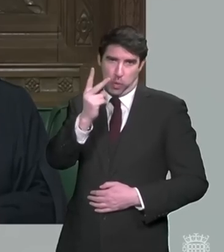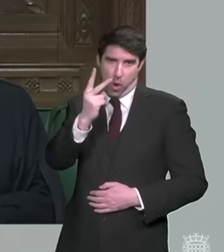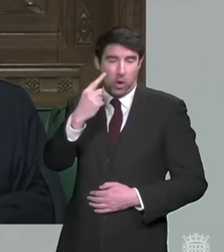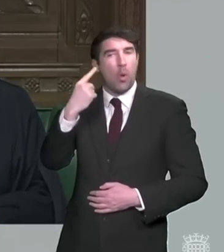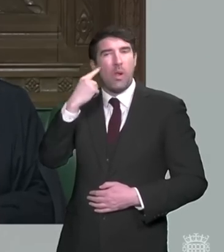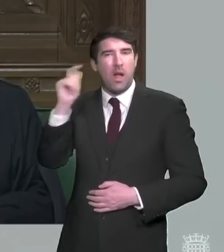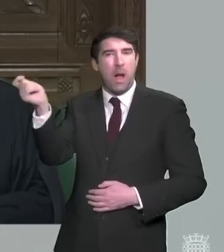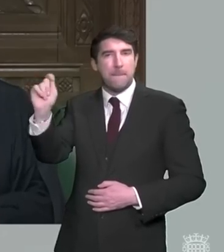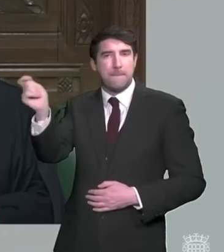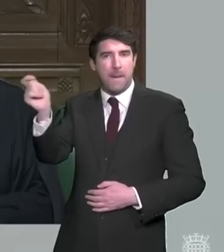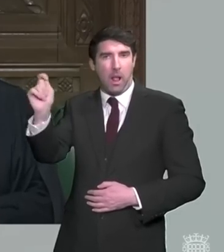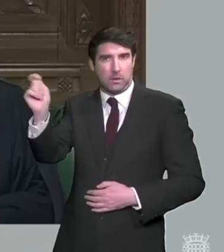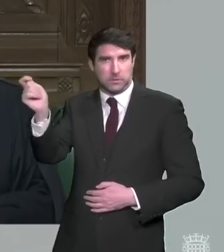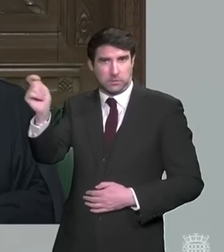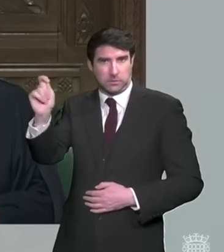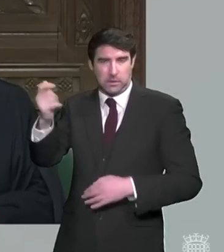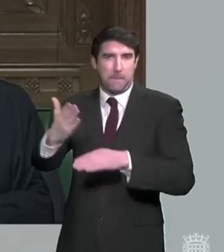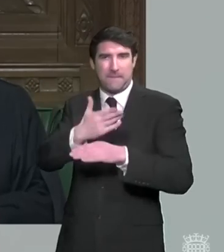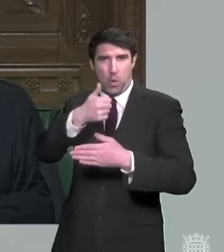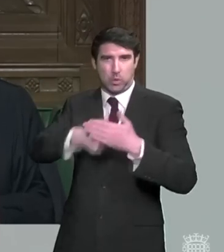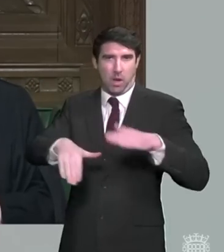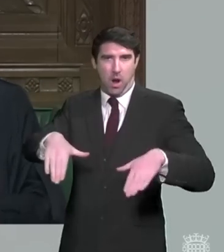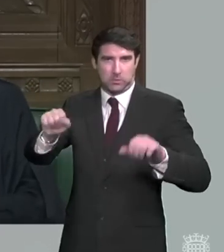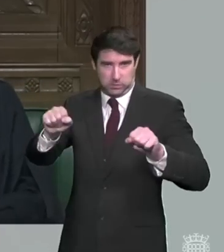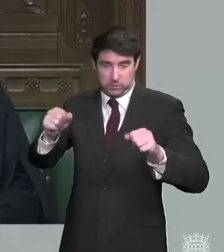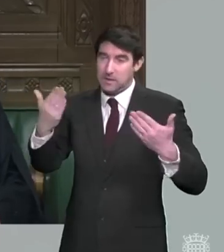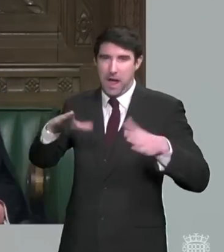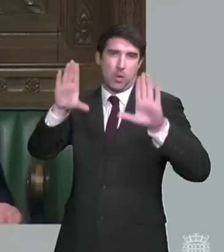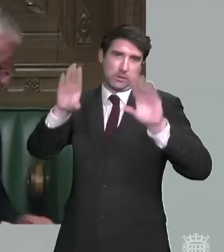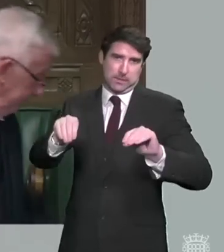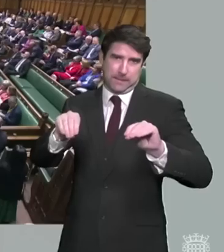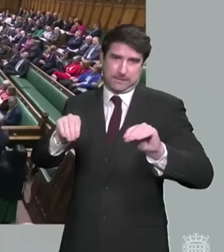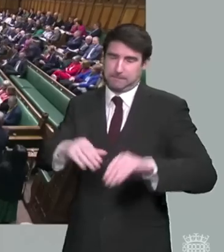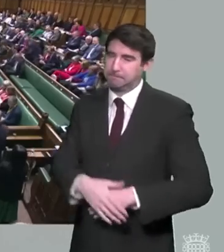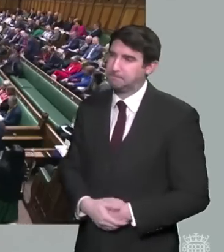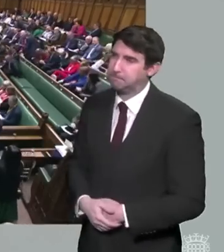sounded 5 minutes before the resumption. The House is now suspended. Order, order.